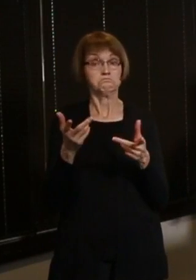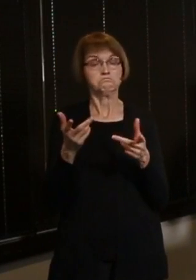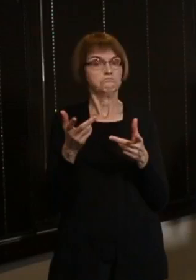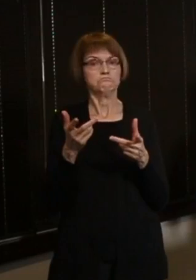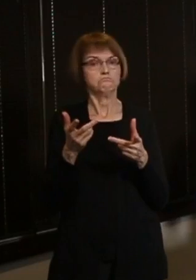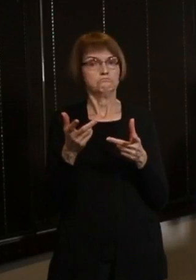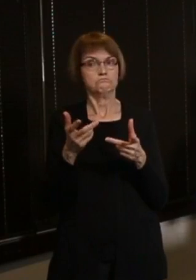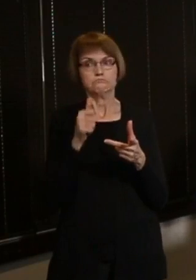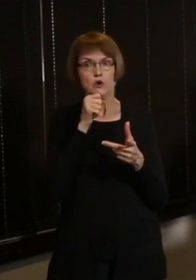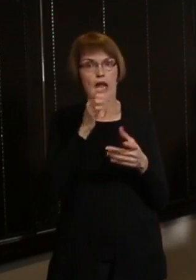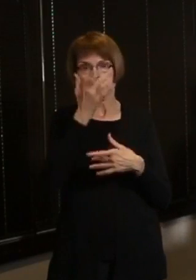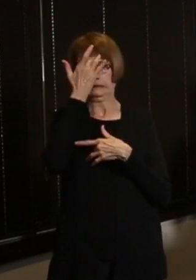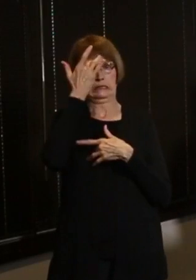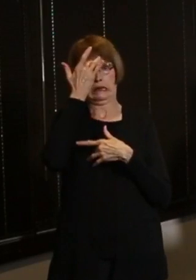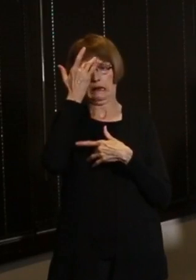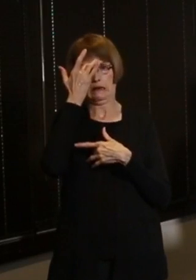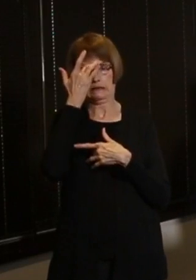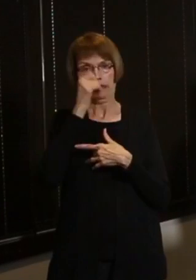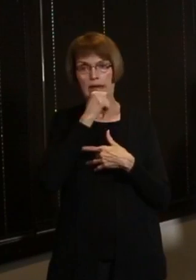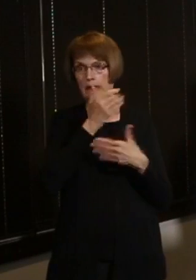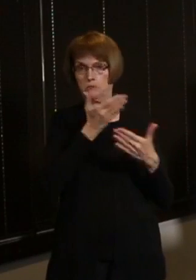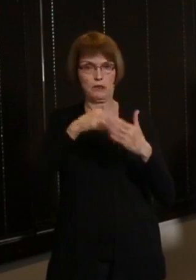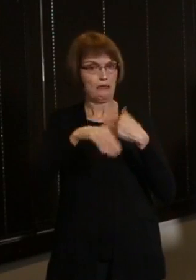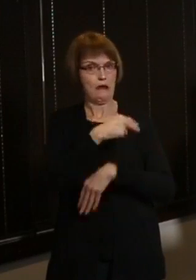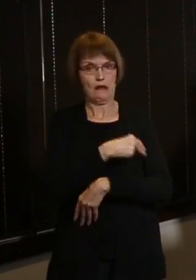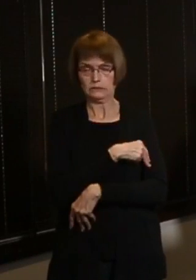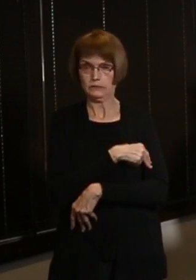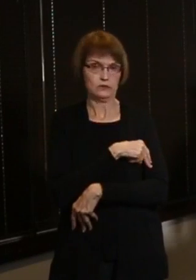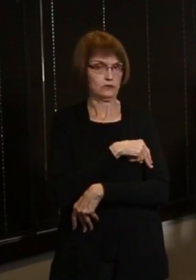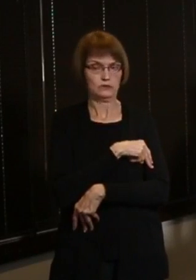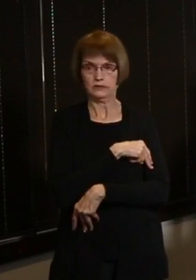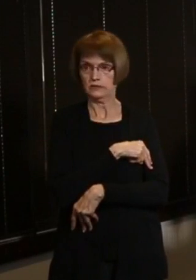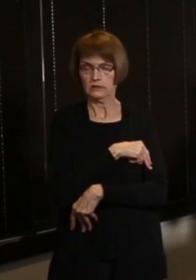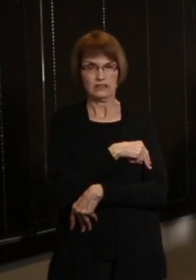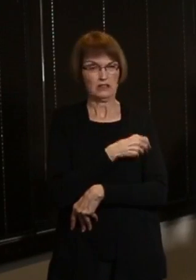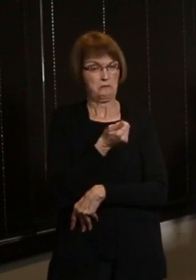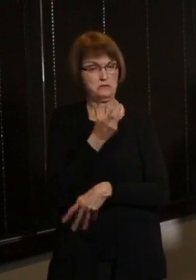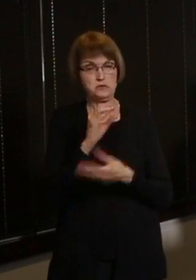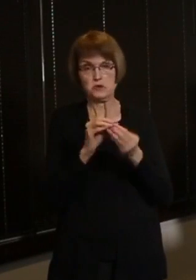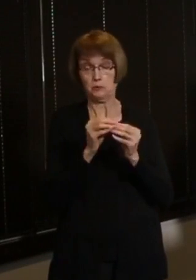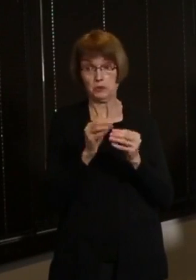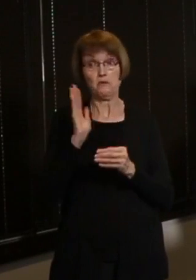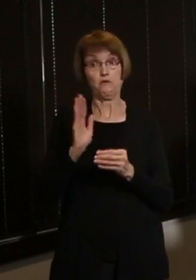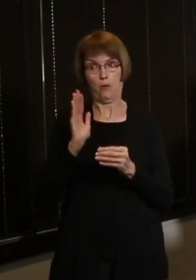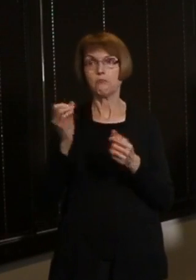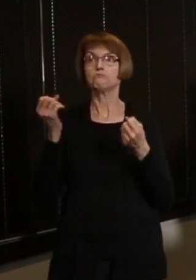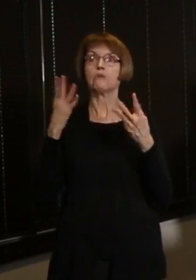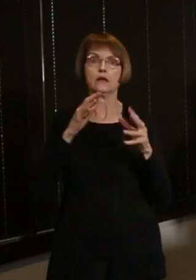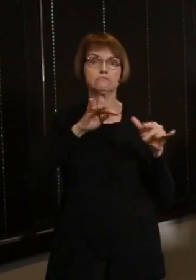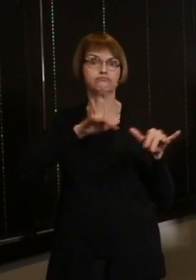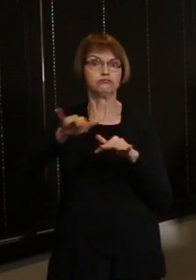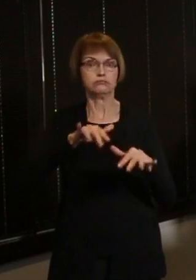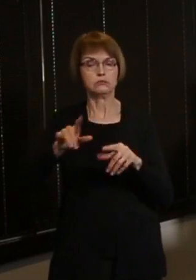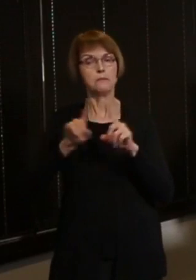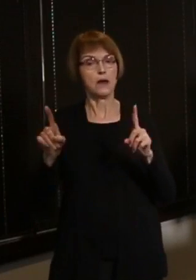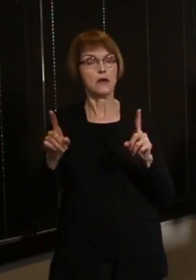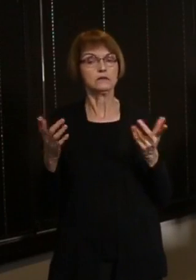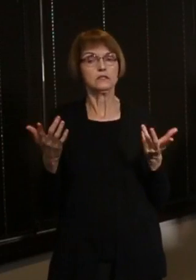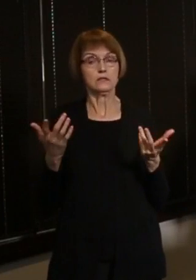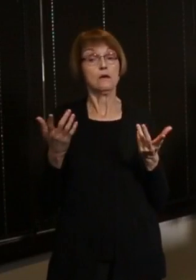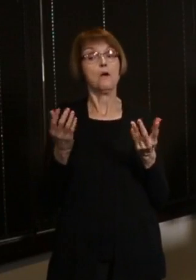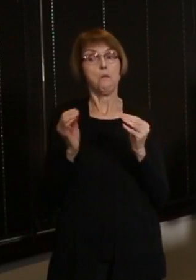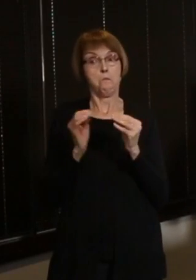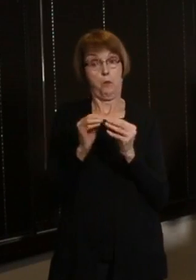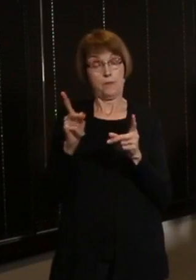getting sick, is not being admitted to the hospital in as high a numbers as we had seen previously. We are seeing